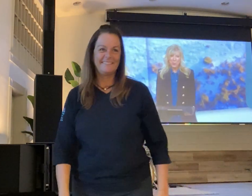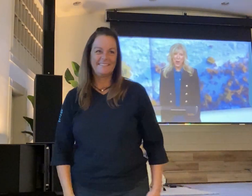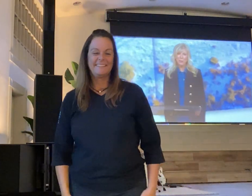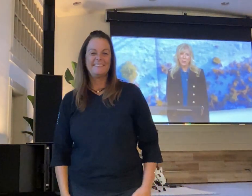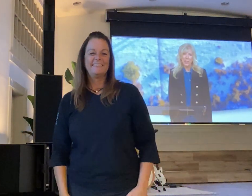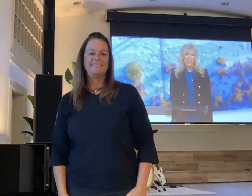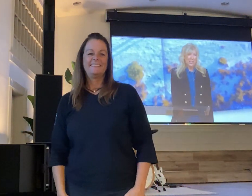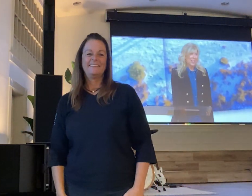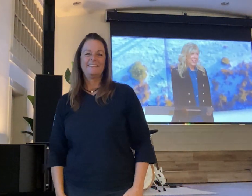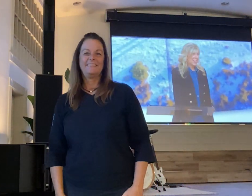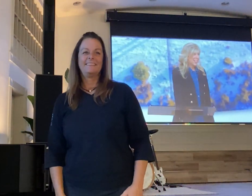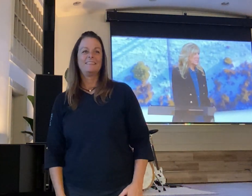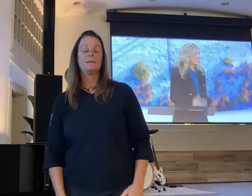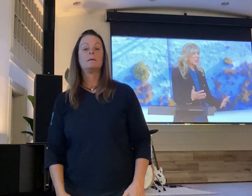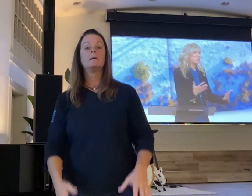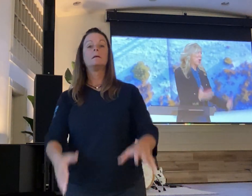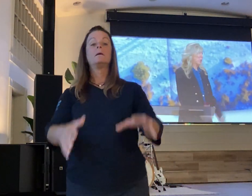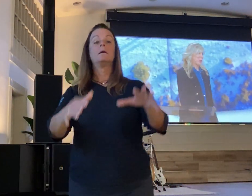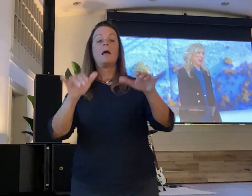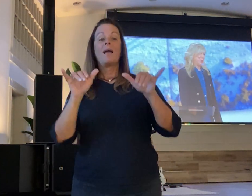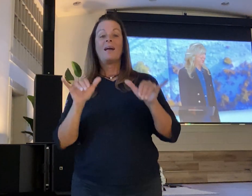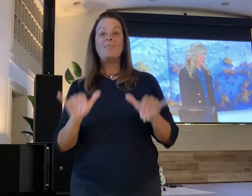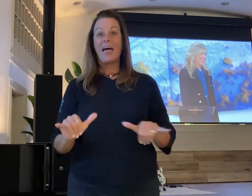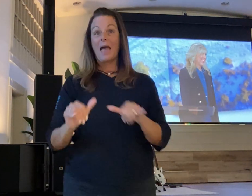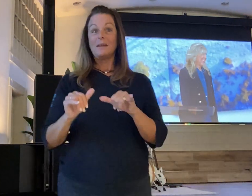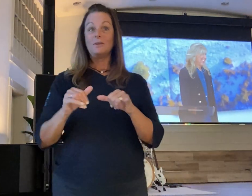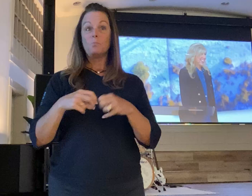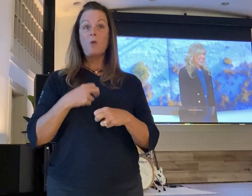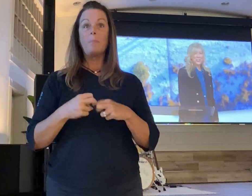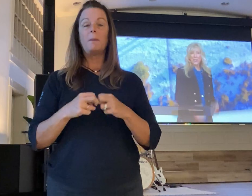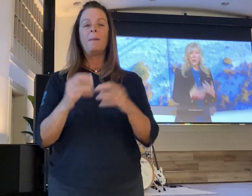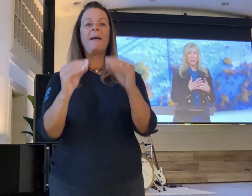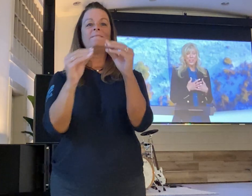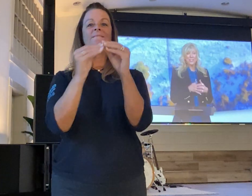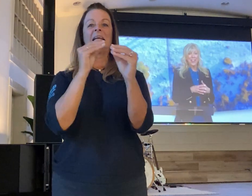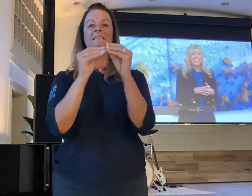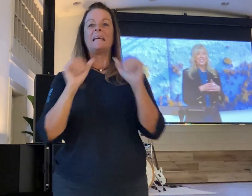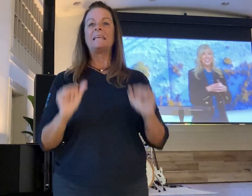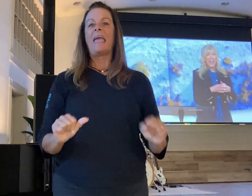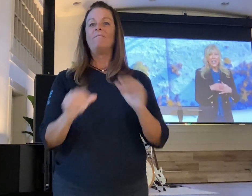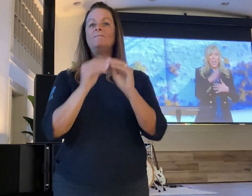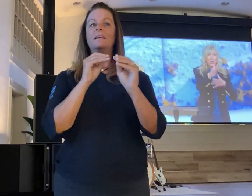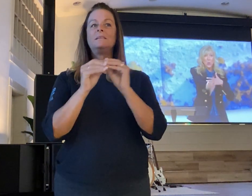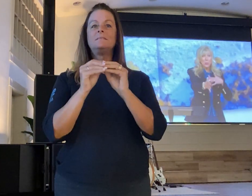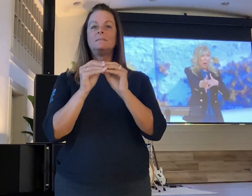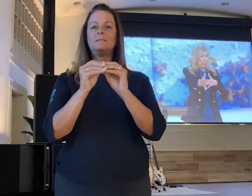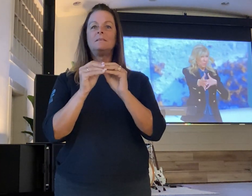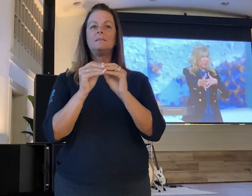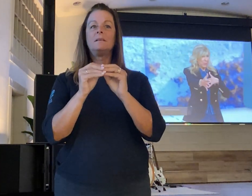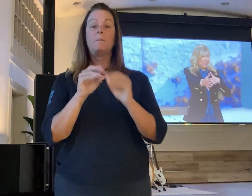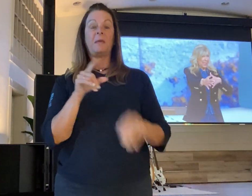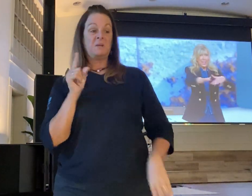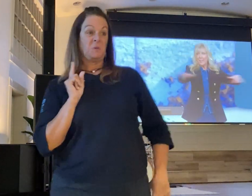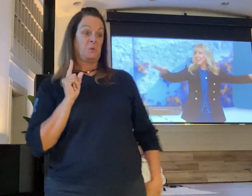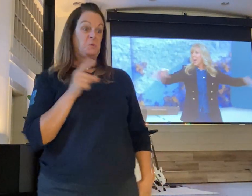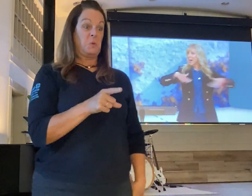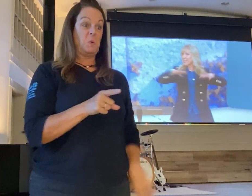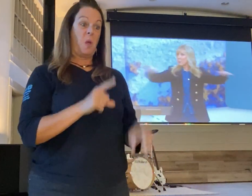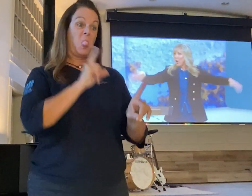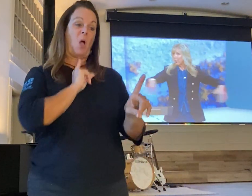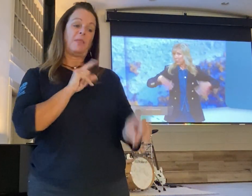This is a fixable problem. There's nothing wrong with you. There's nothing wrong with me. This is not a you problem. It's